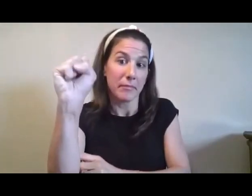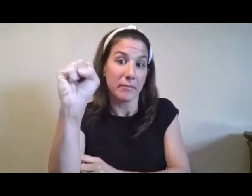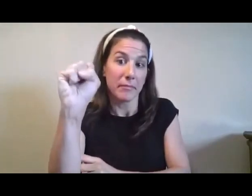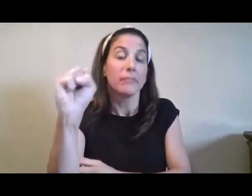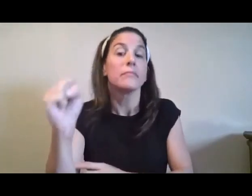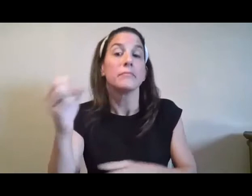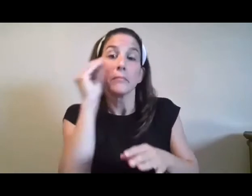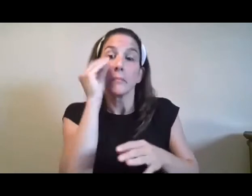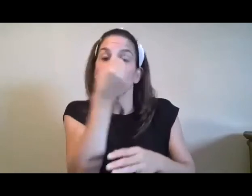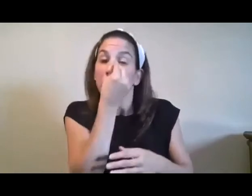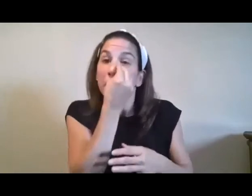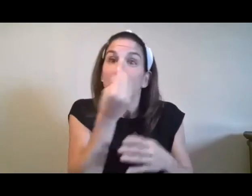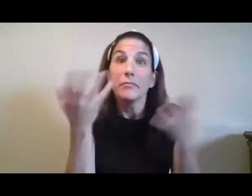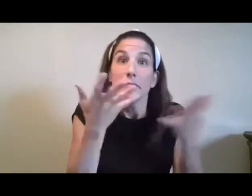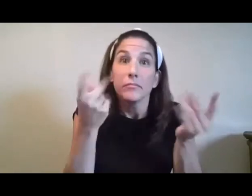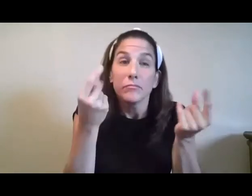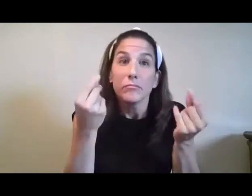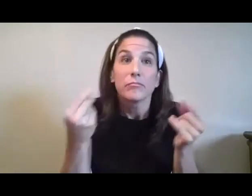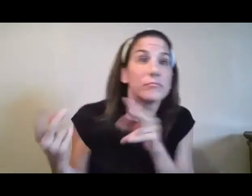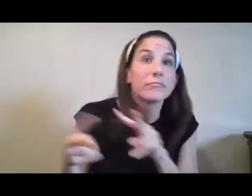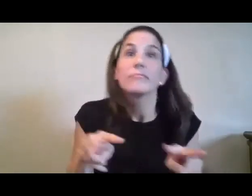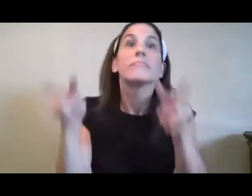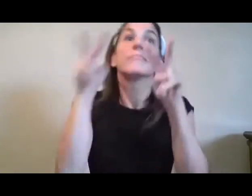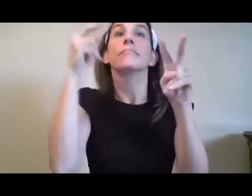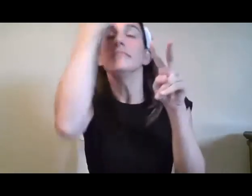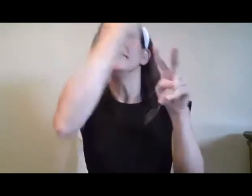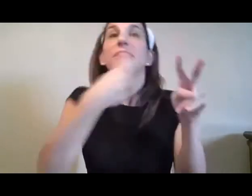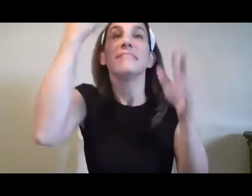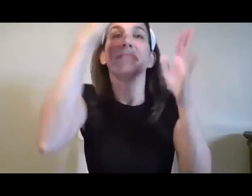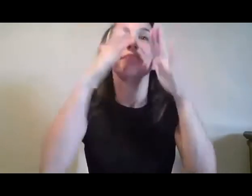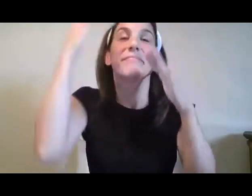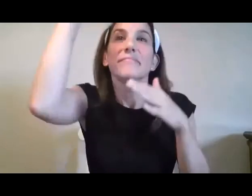their sunny faces out to listen.